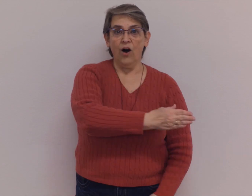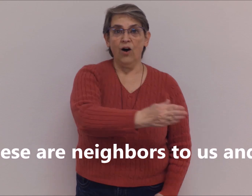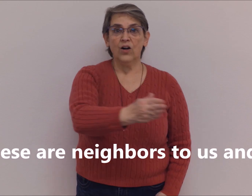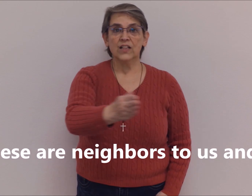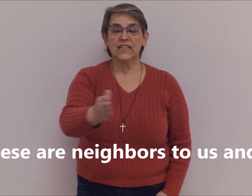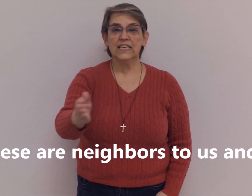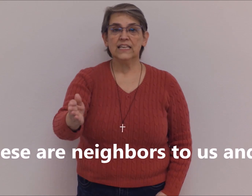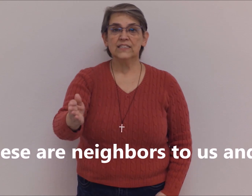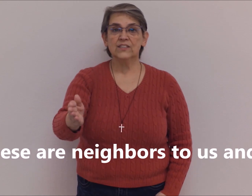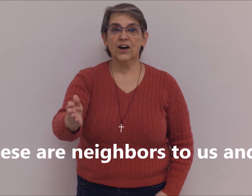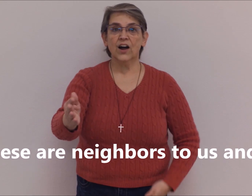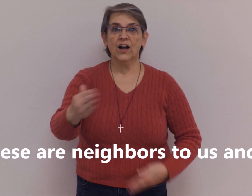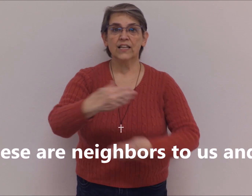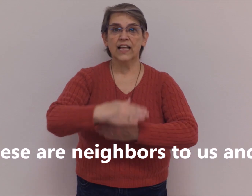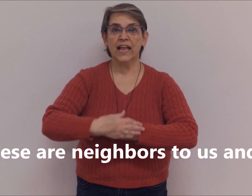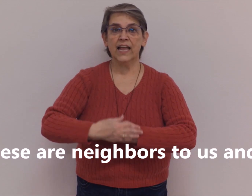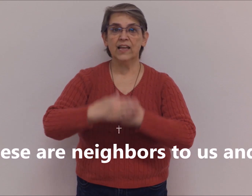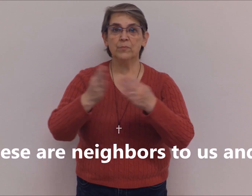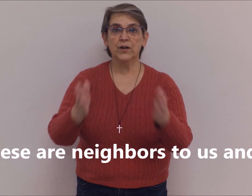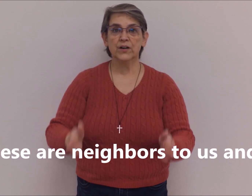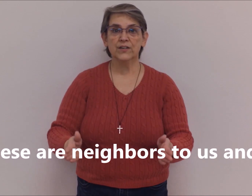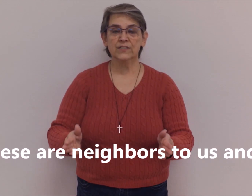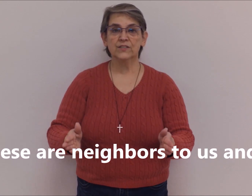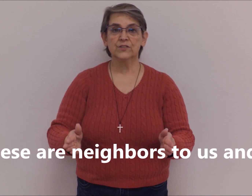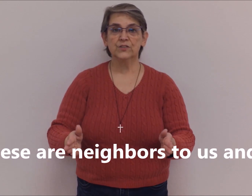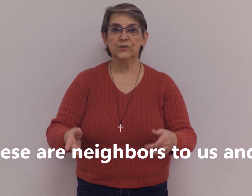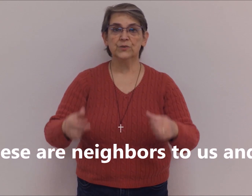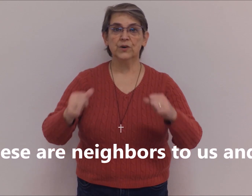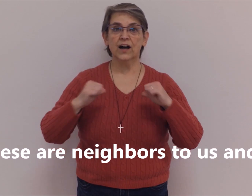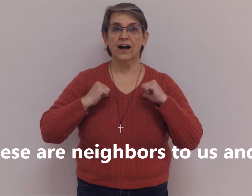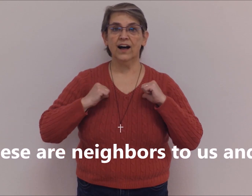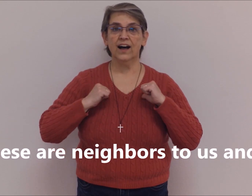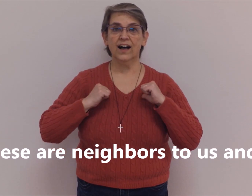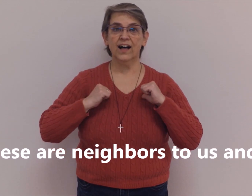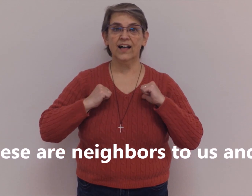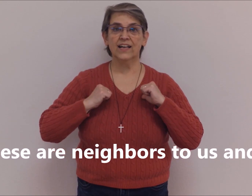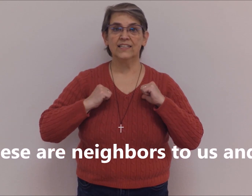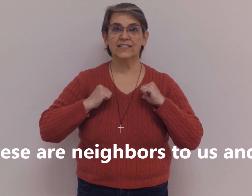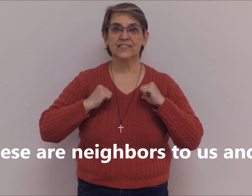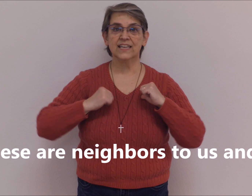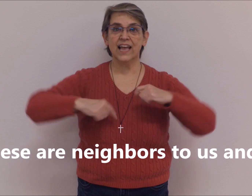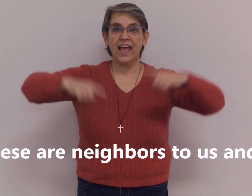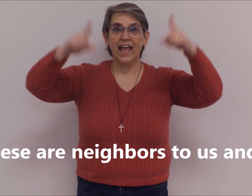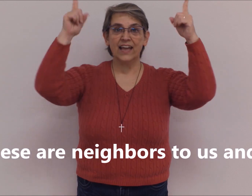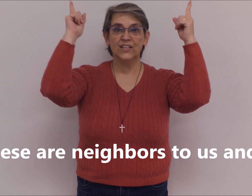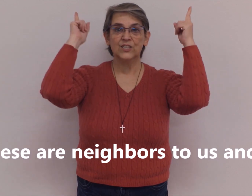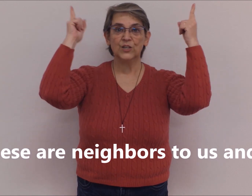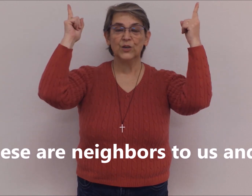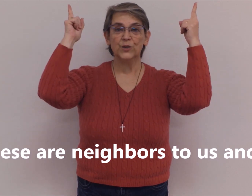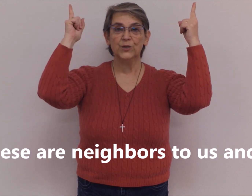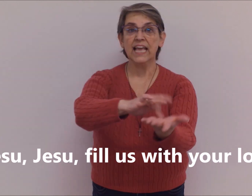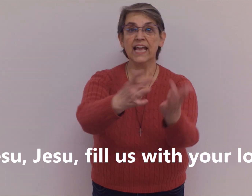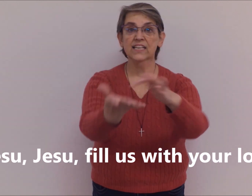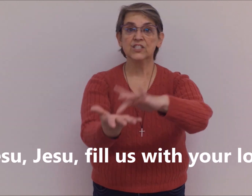love. All these are neighbors to us and you. Yesu,